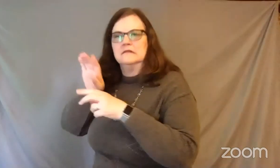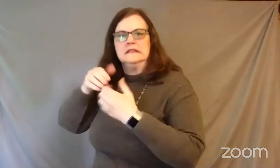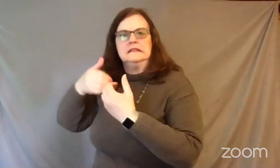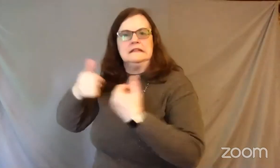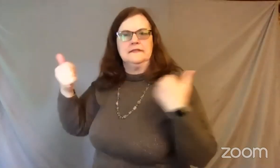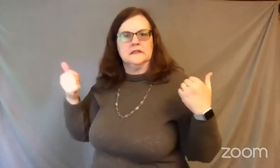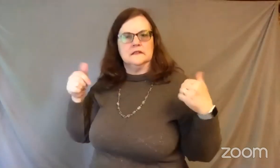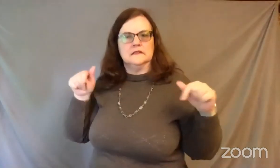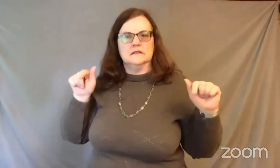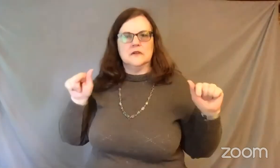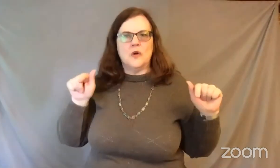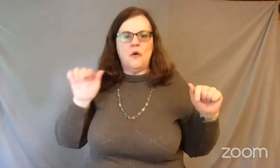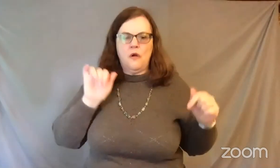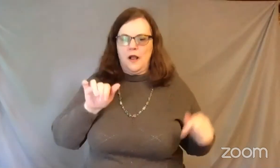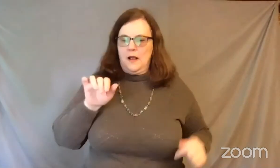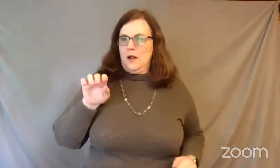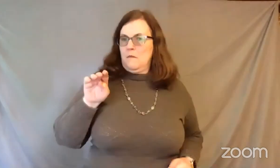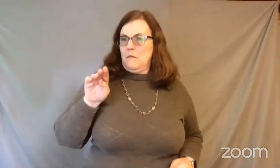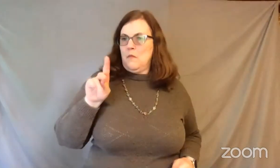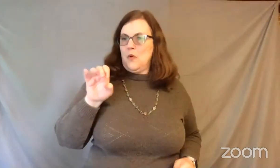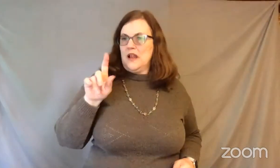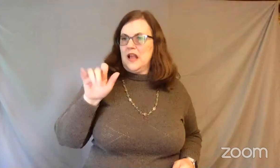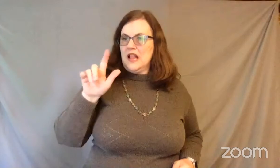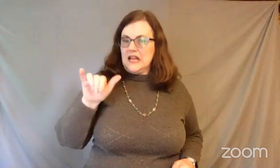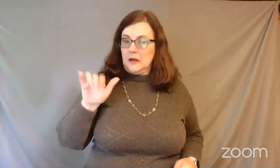The modality of sign language is different.